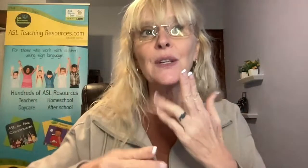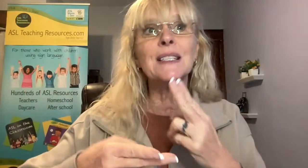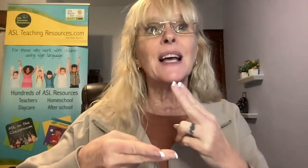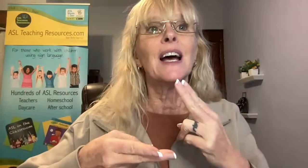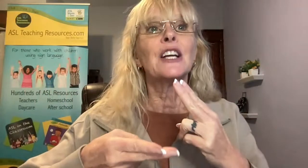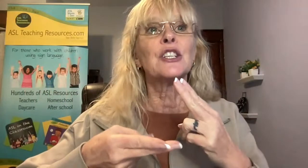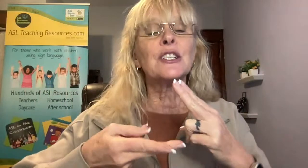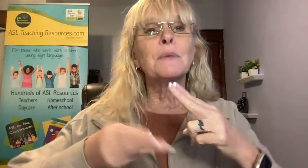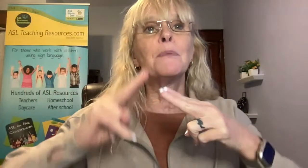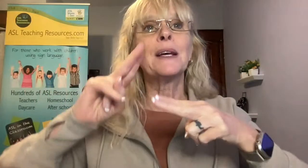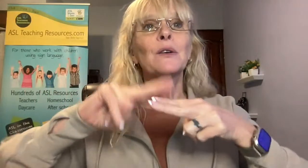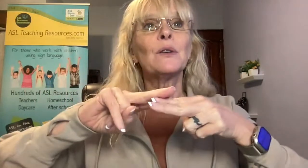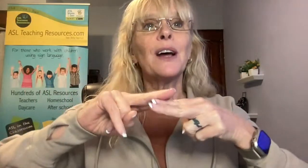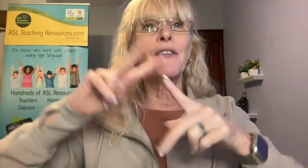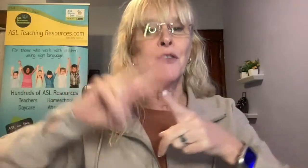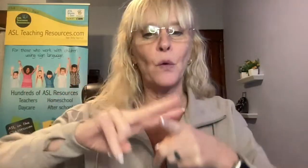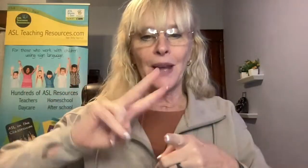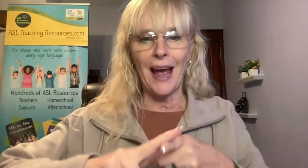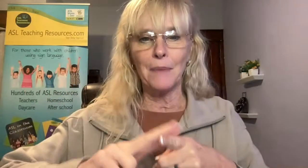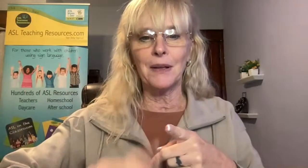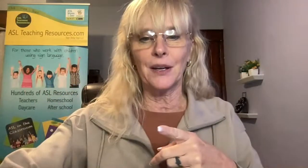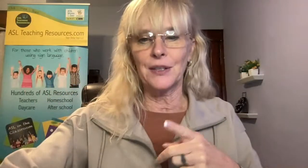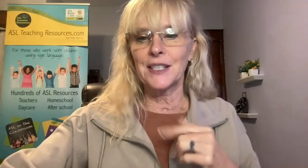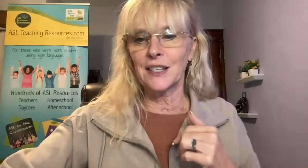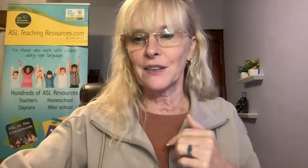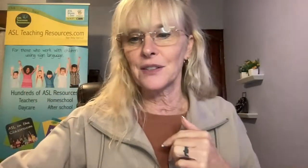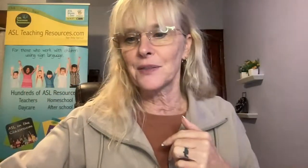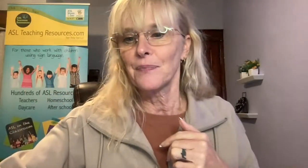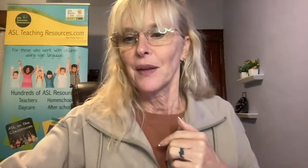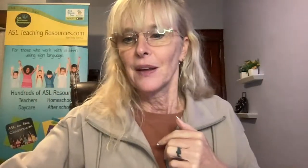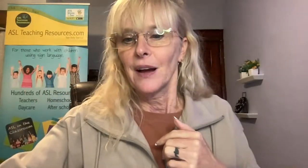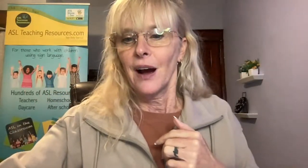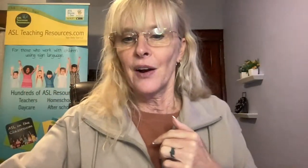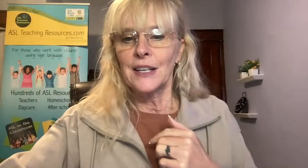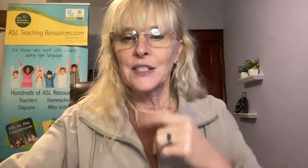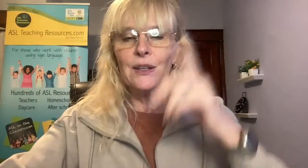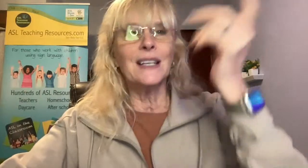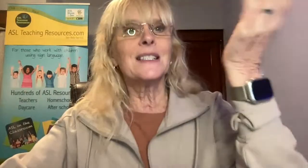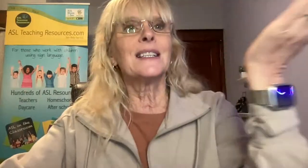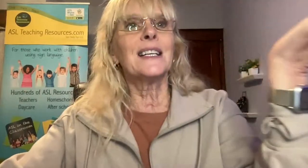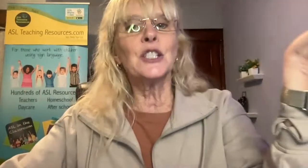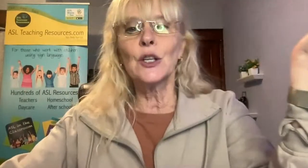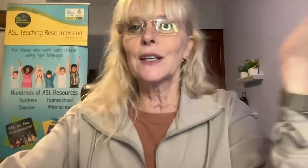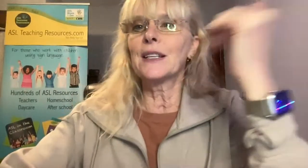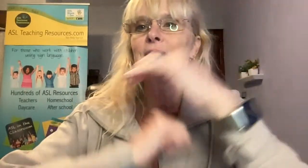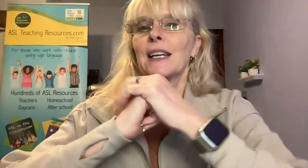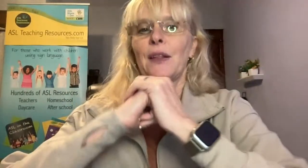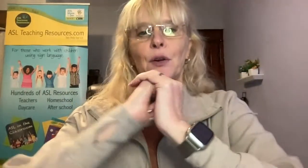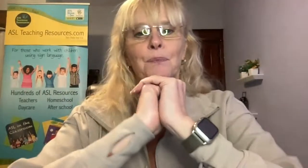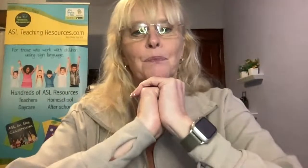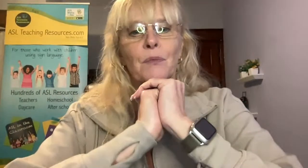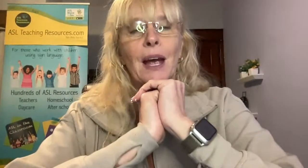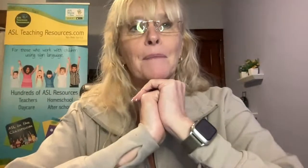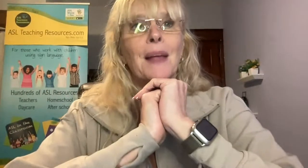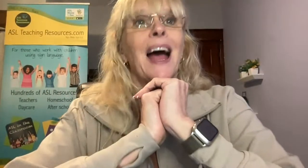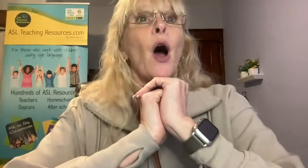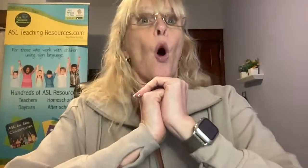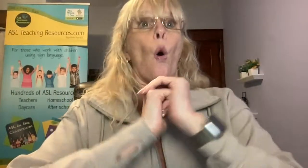students just build vocabulary skills. All right, so let's look at this together. Okay.